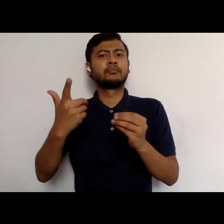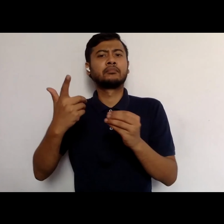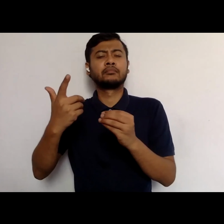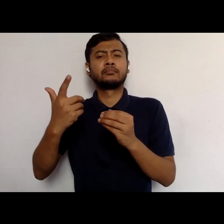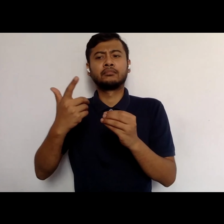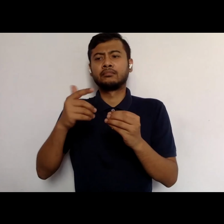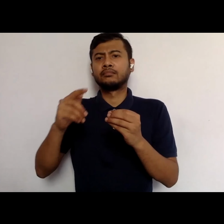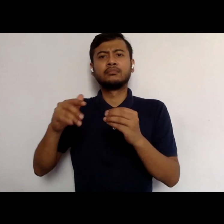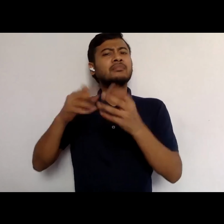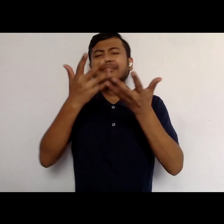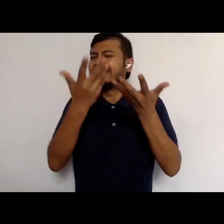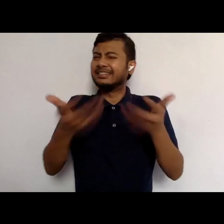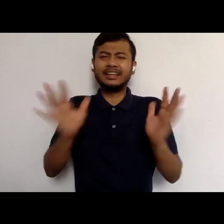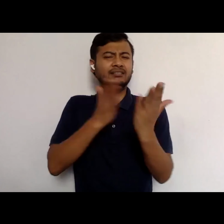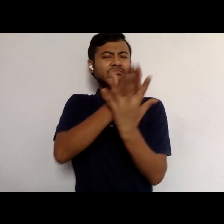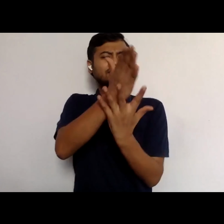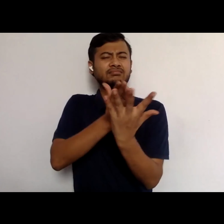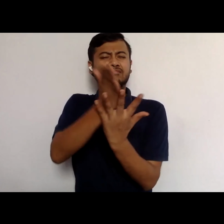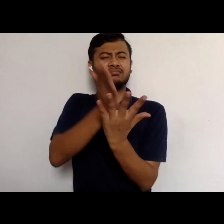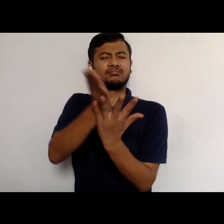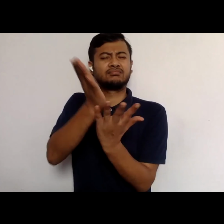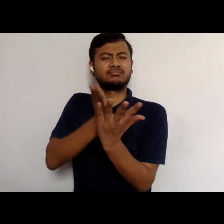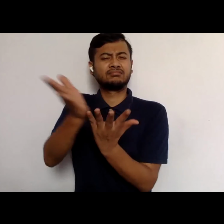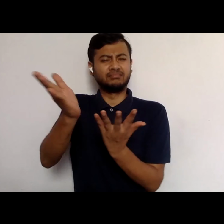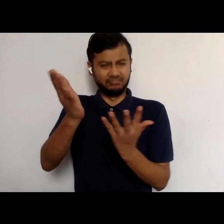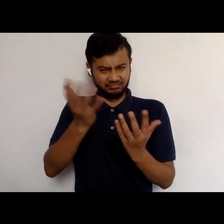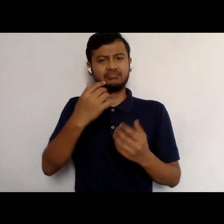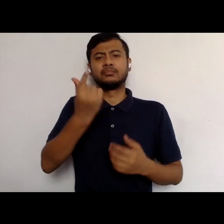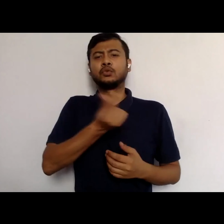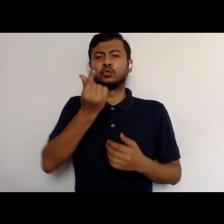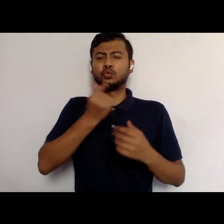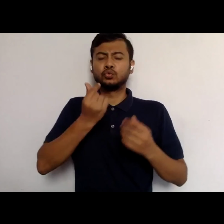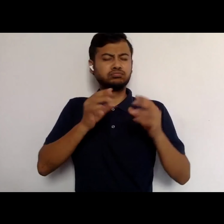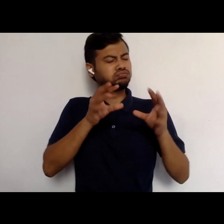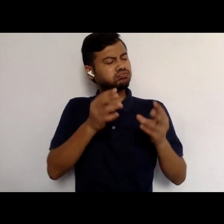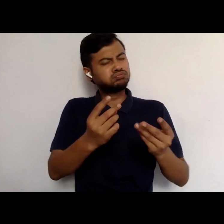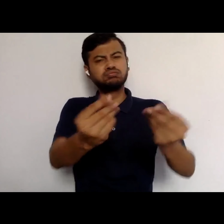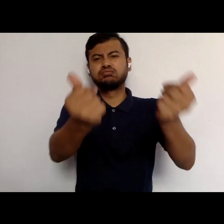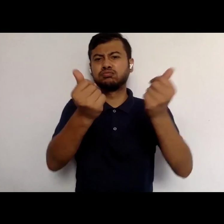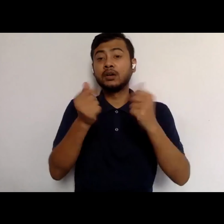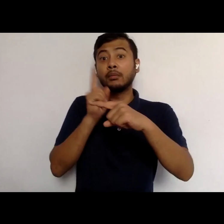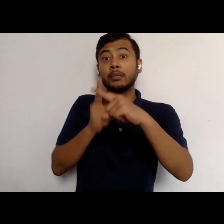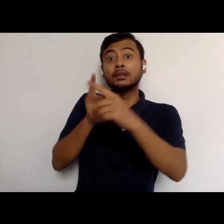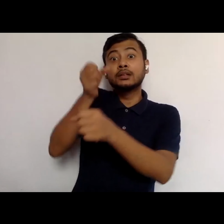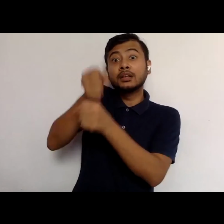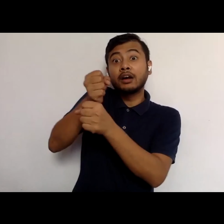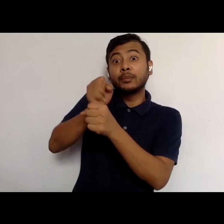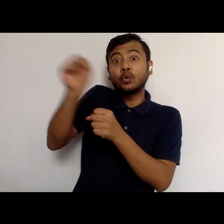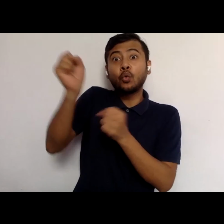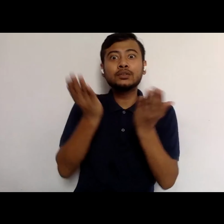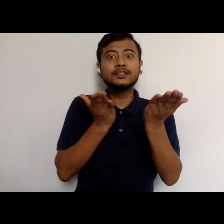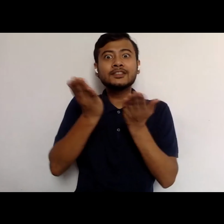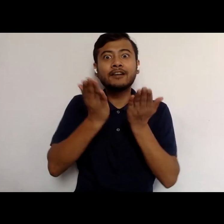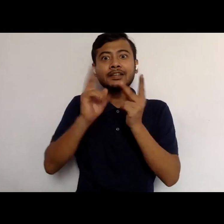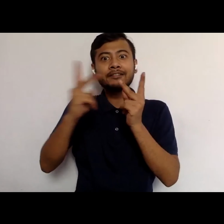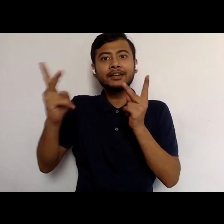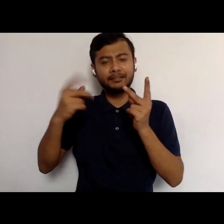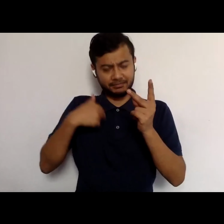government by boosting transparency and interactivity with regard to the delivery of various services. PM1 system is a best